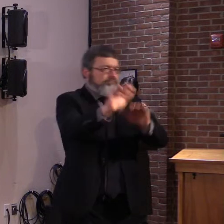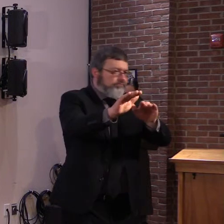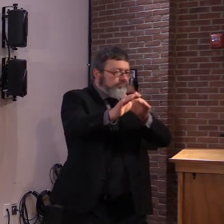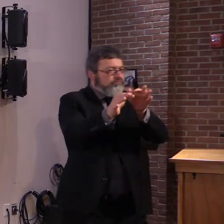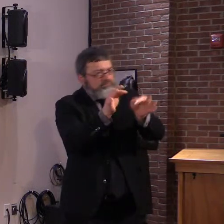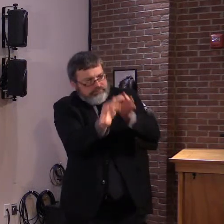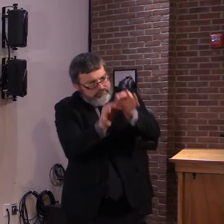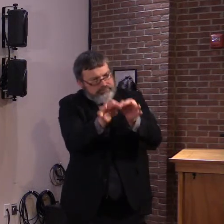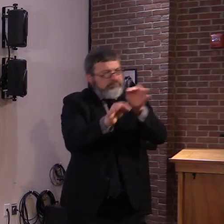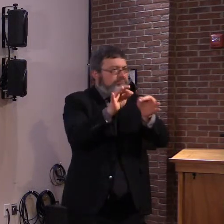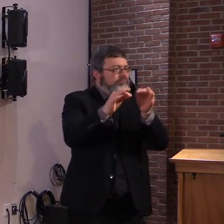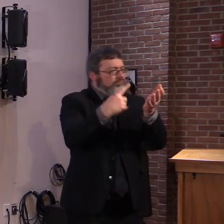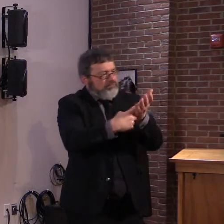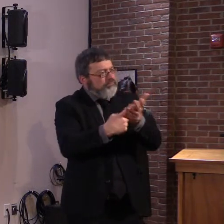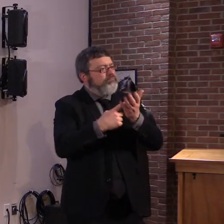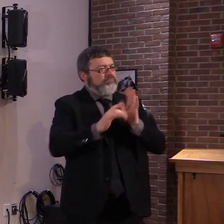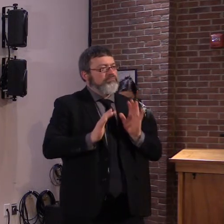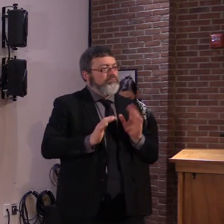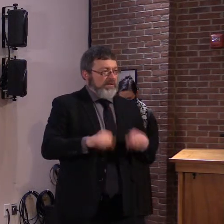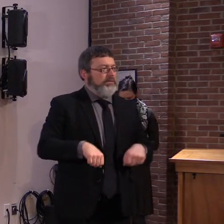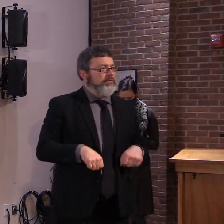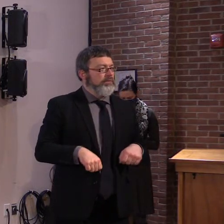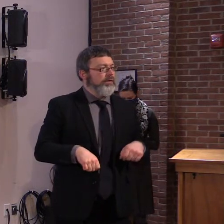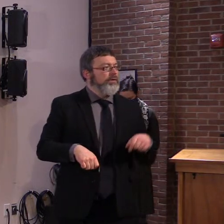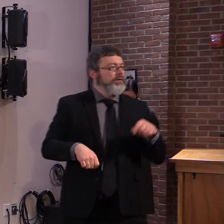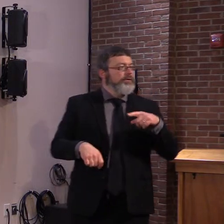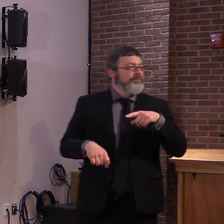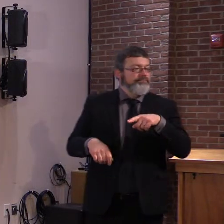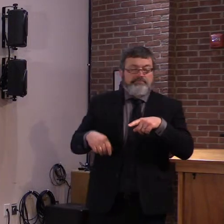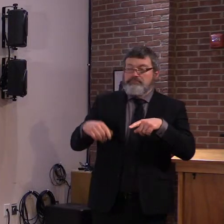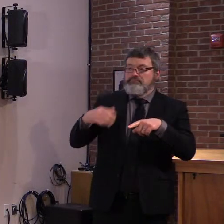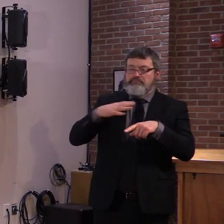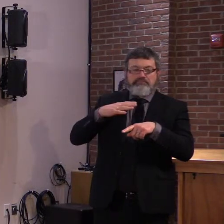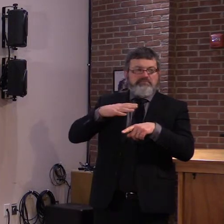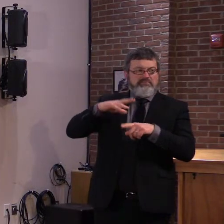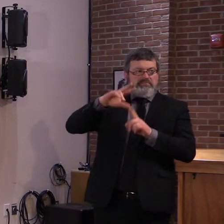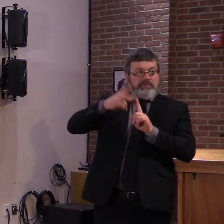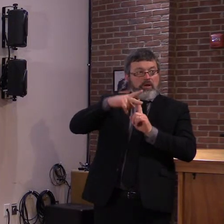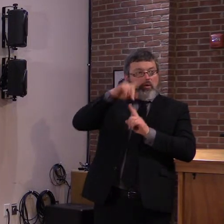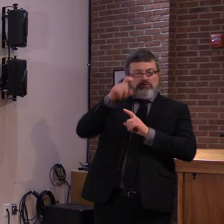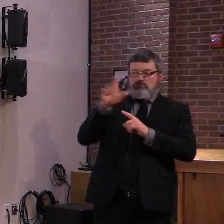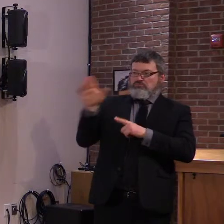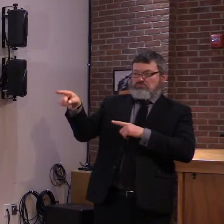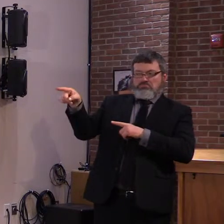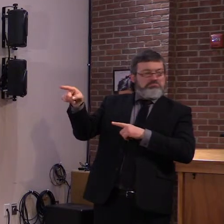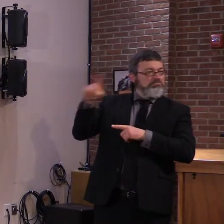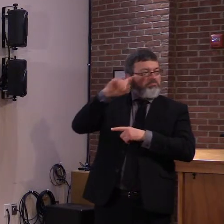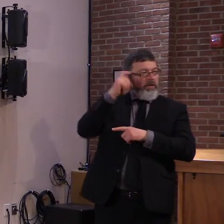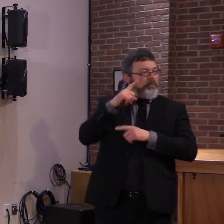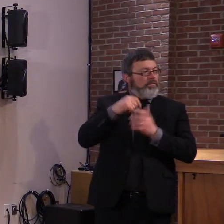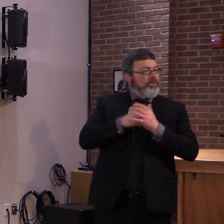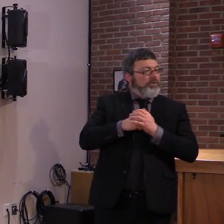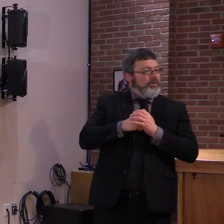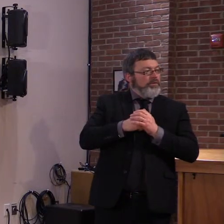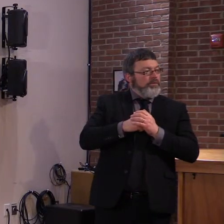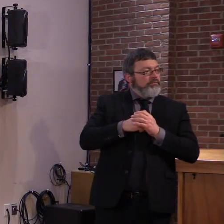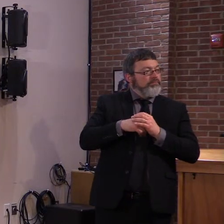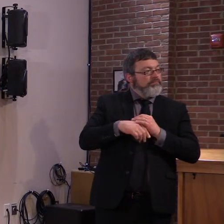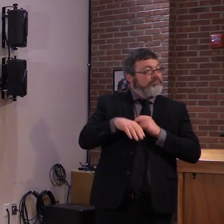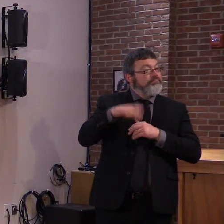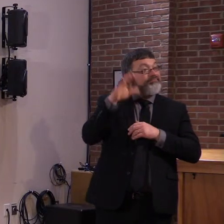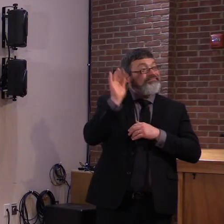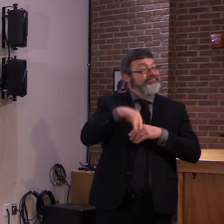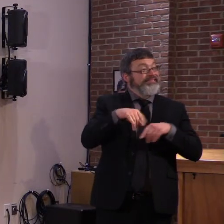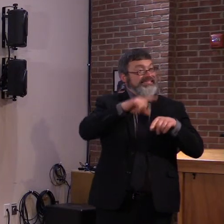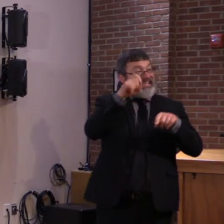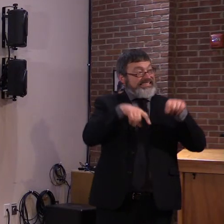Okay, and just a question for you, Governor. What do you think of the Texas lawsuit challenging the 4 other states and the